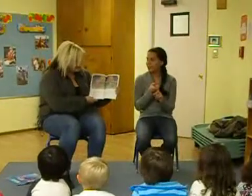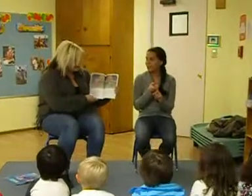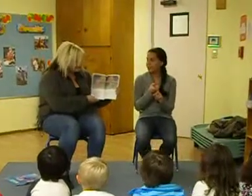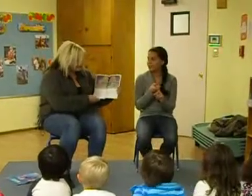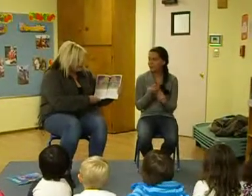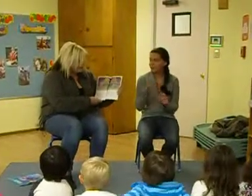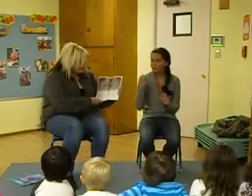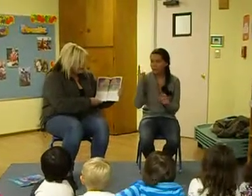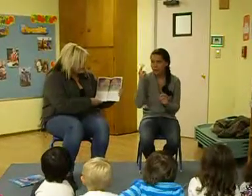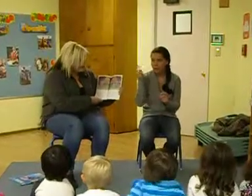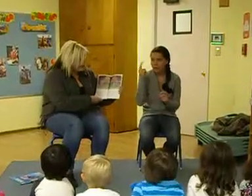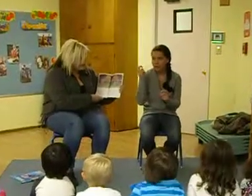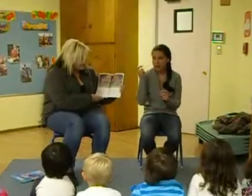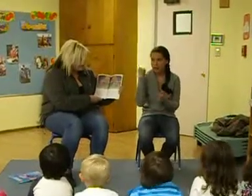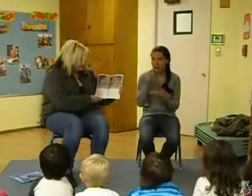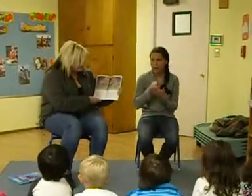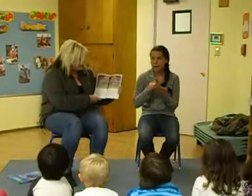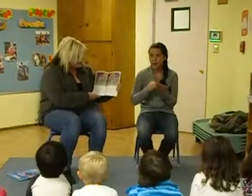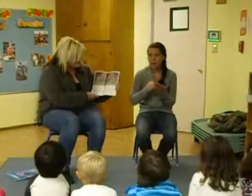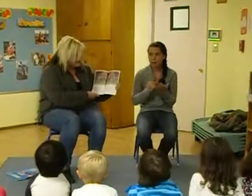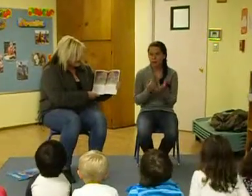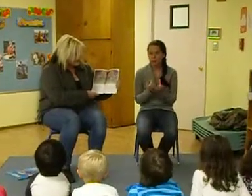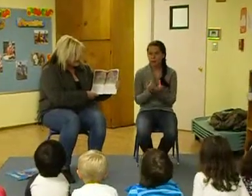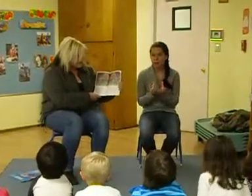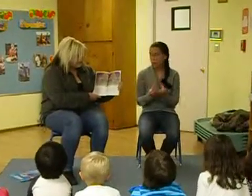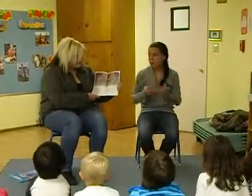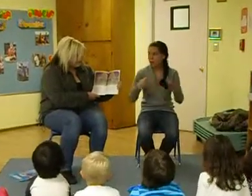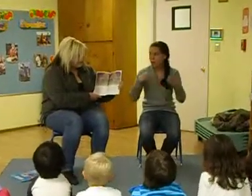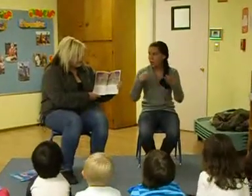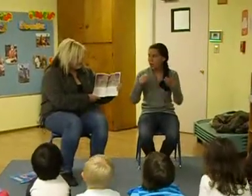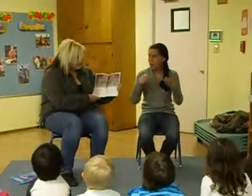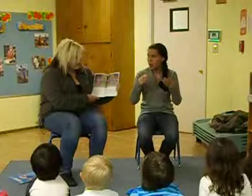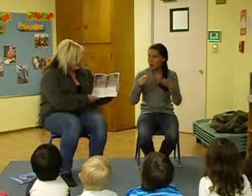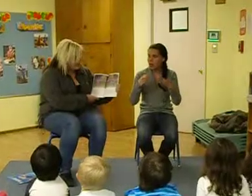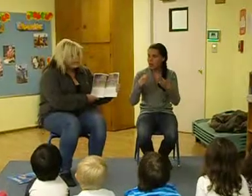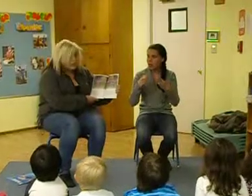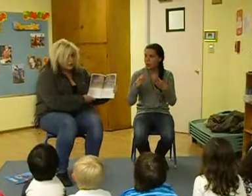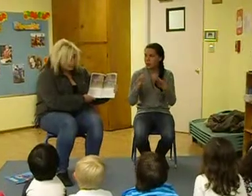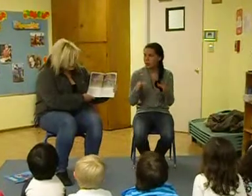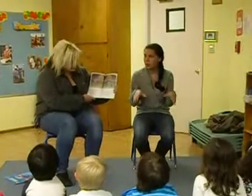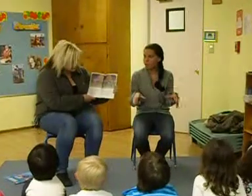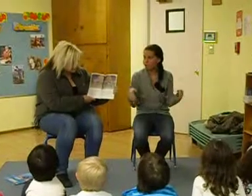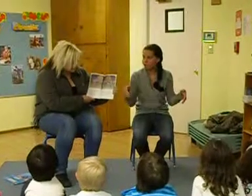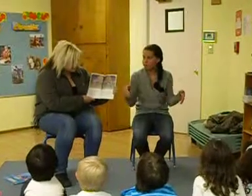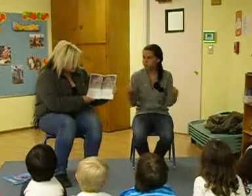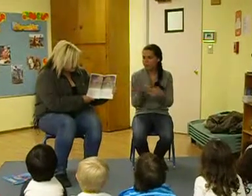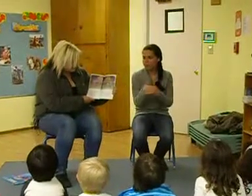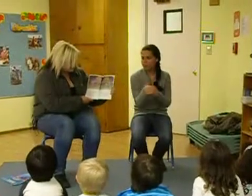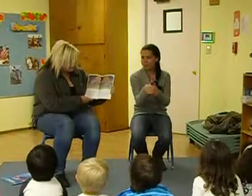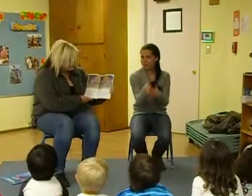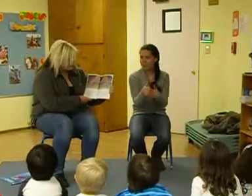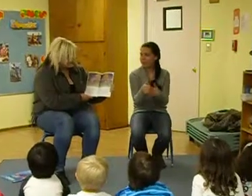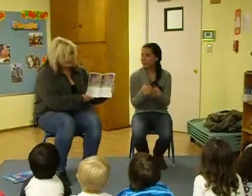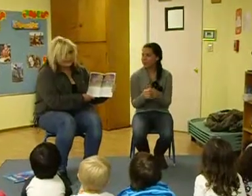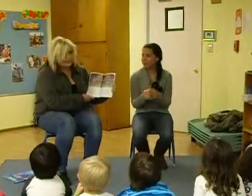Harold drew a large round bowl. Then he drew a plump goldfish. But the fish didn't want to